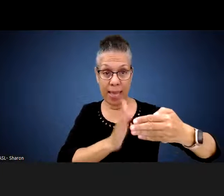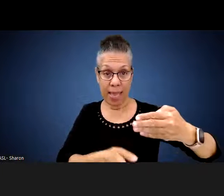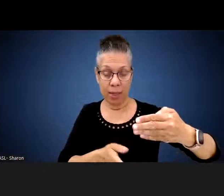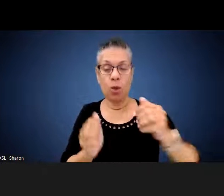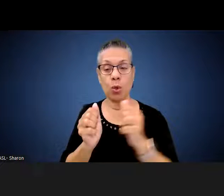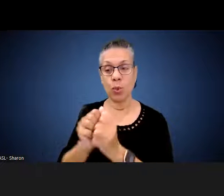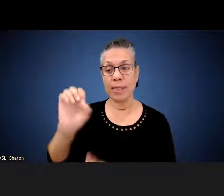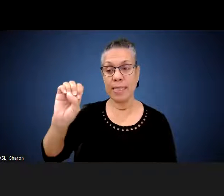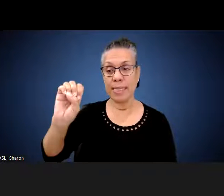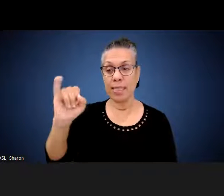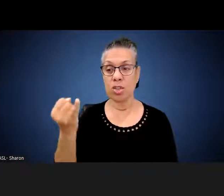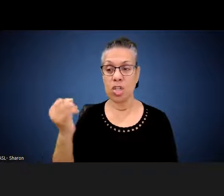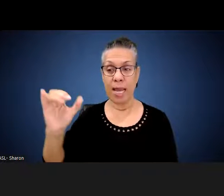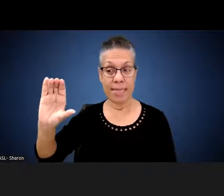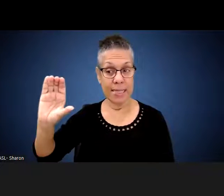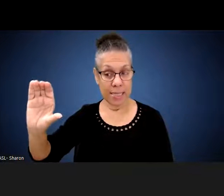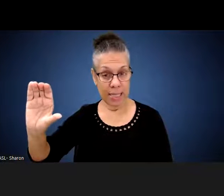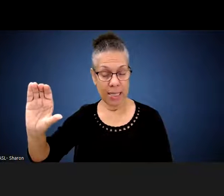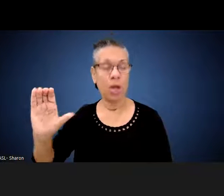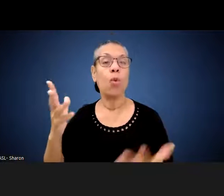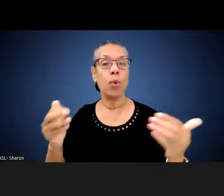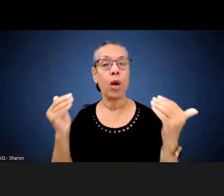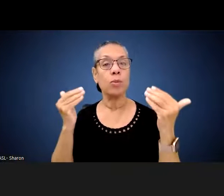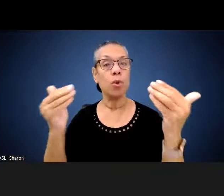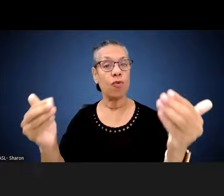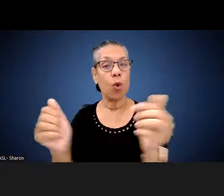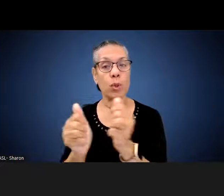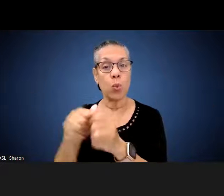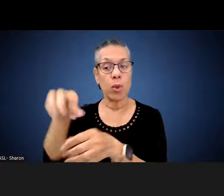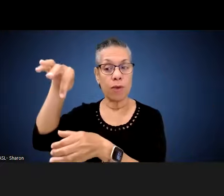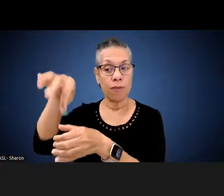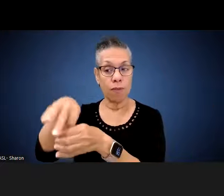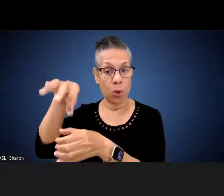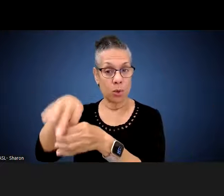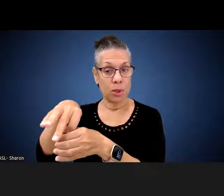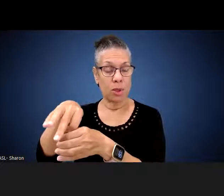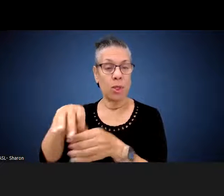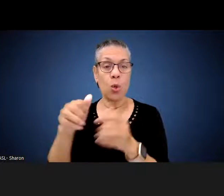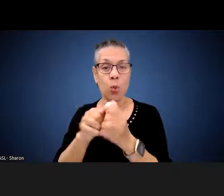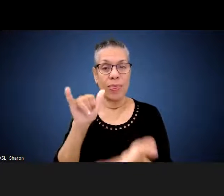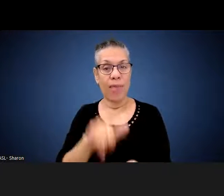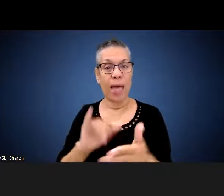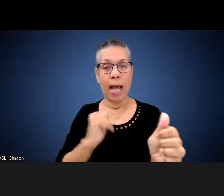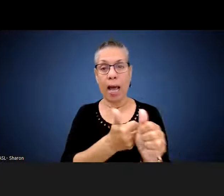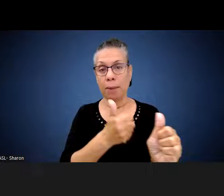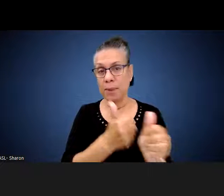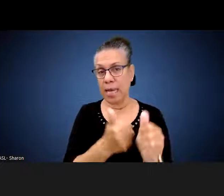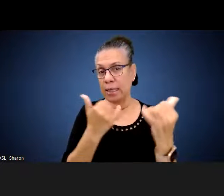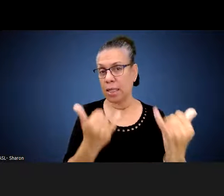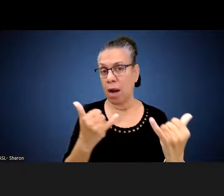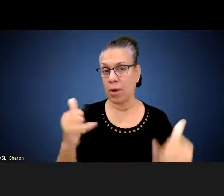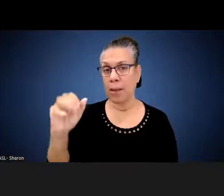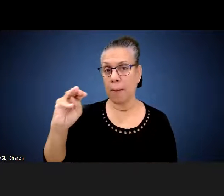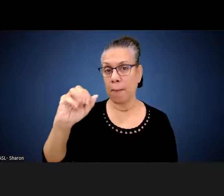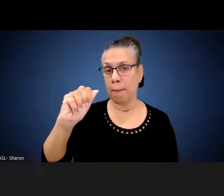EJC, we would like to move forward with a vote on proceeding with EEA's update of the maps with the most current